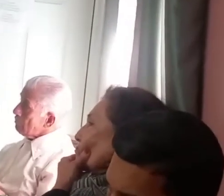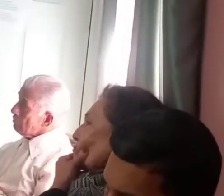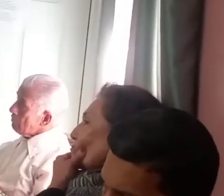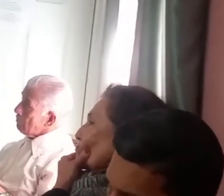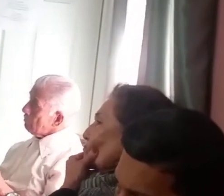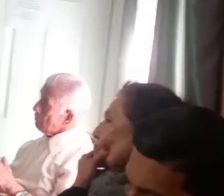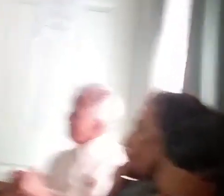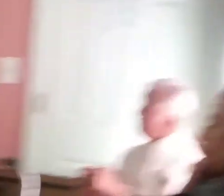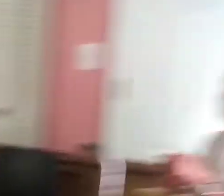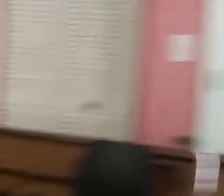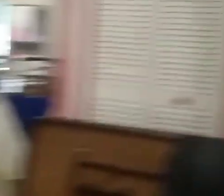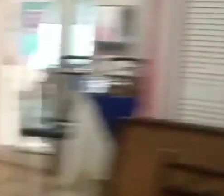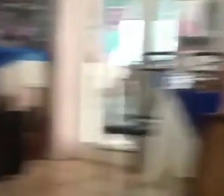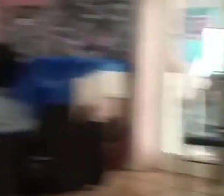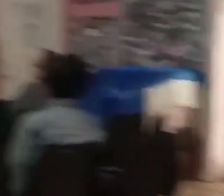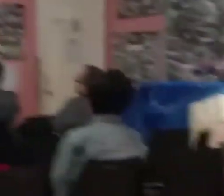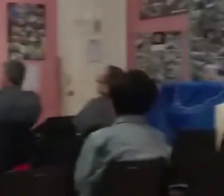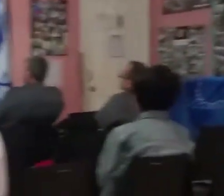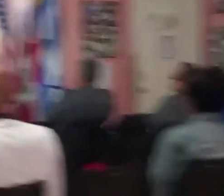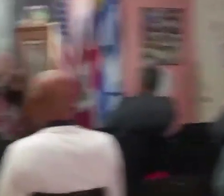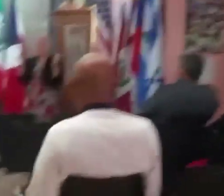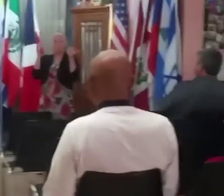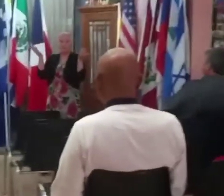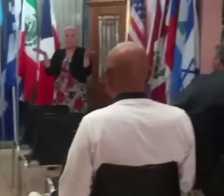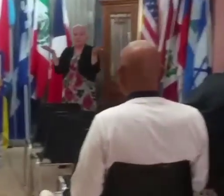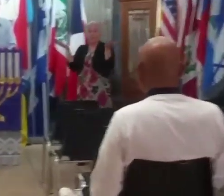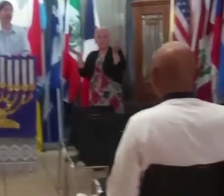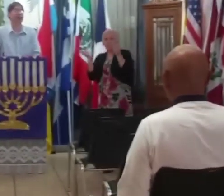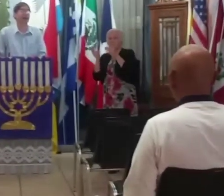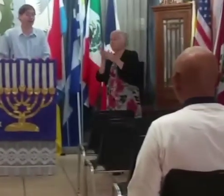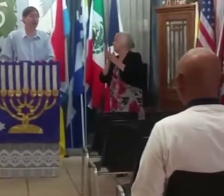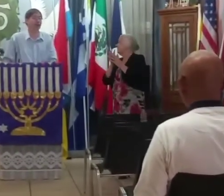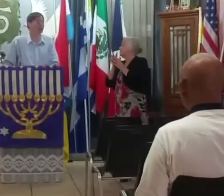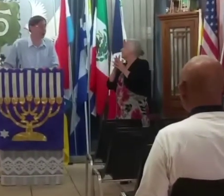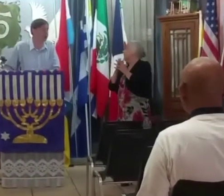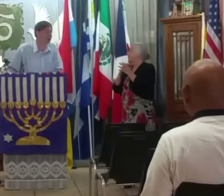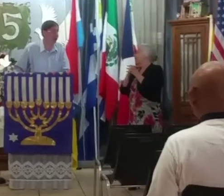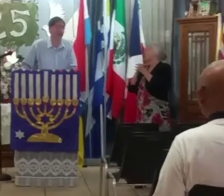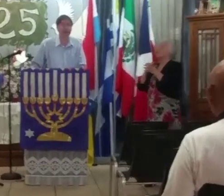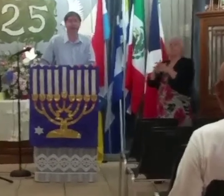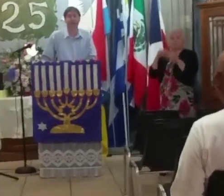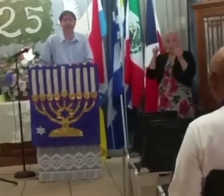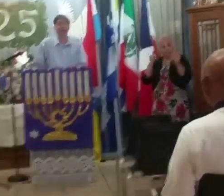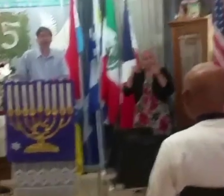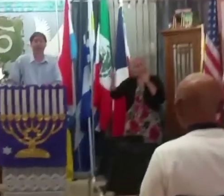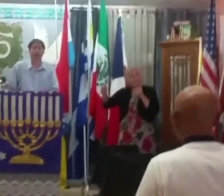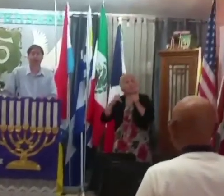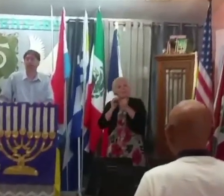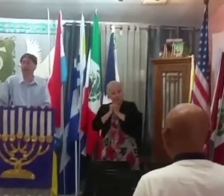y él me dijo, we're sorry to see you leave, vas, but if God's telling you to do something,